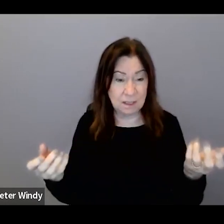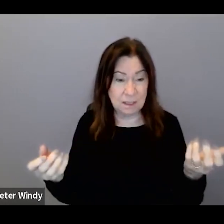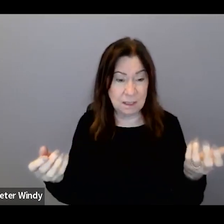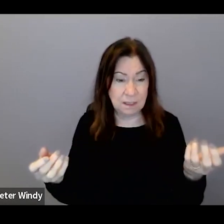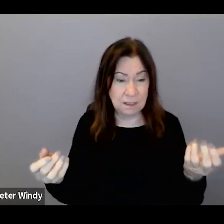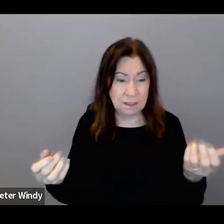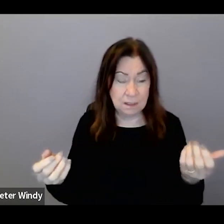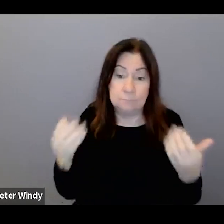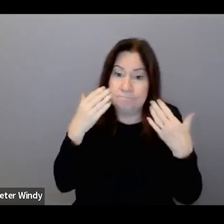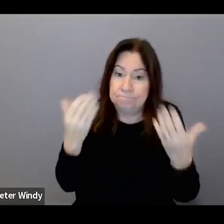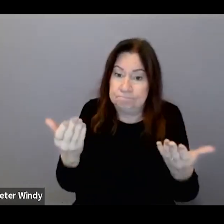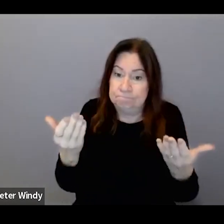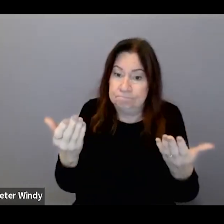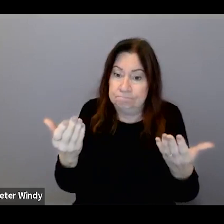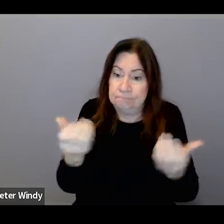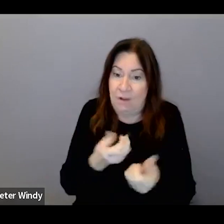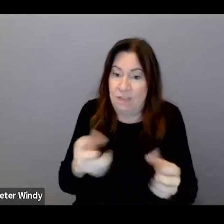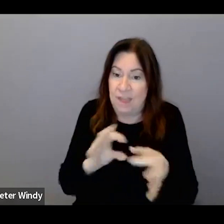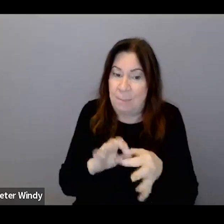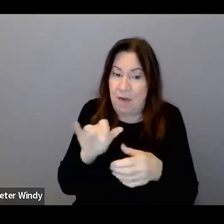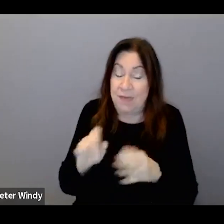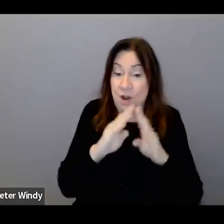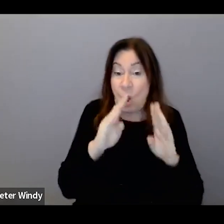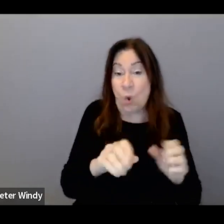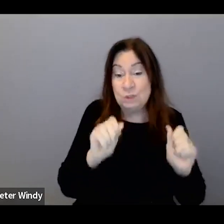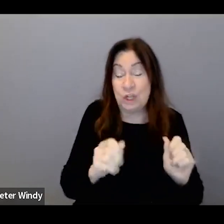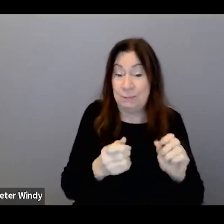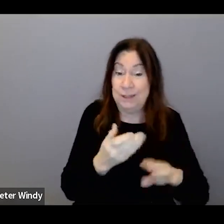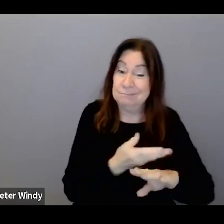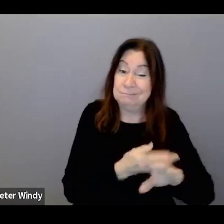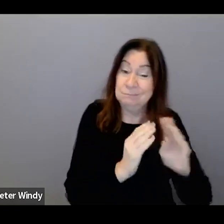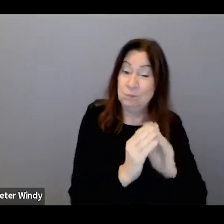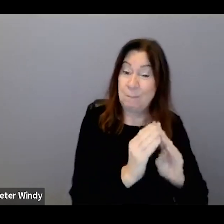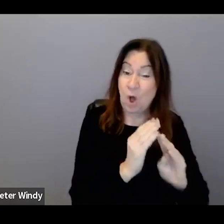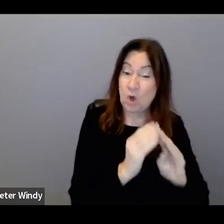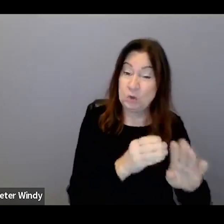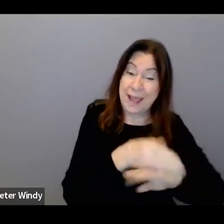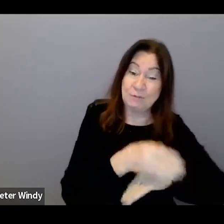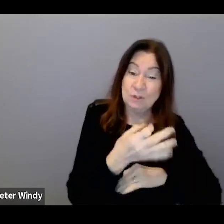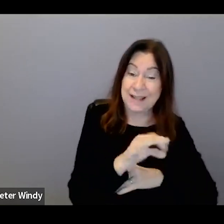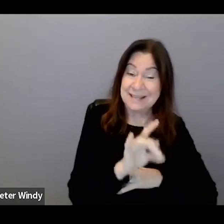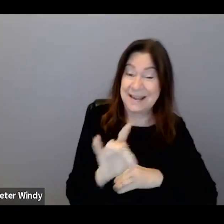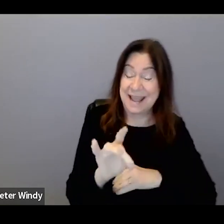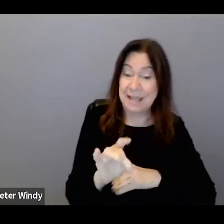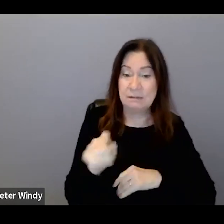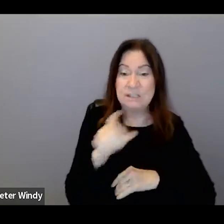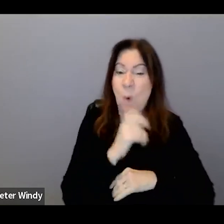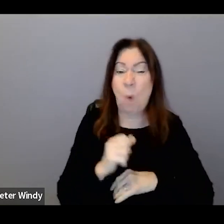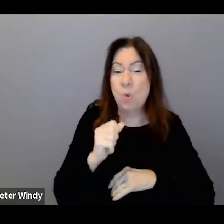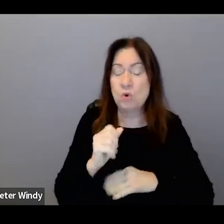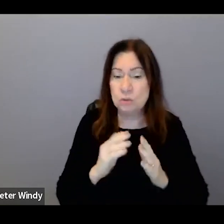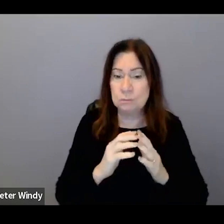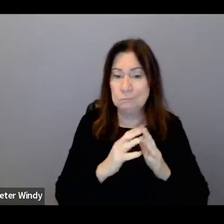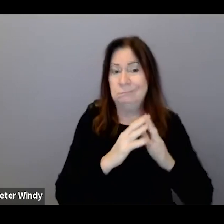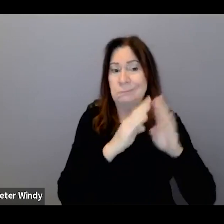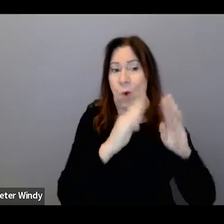them. We don't know everything about that. Homes could have been remodeled at some point, because these are older homes. They're over